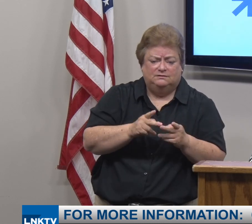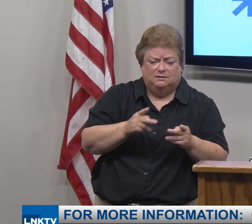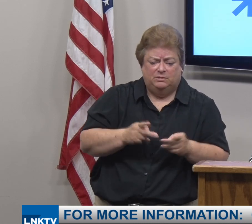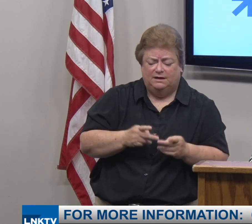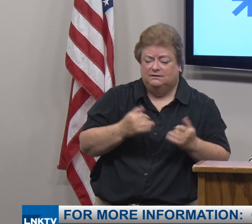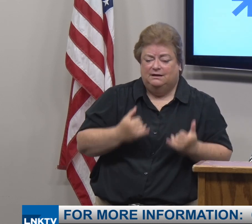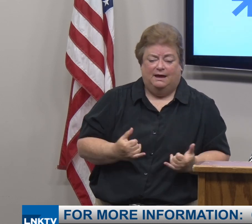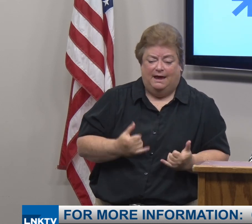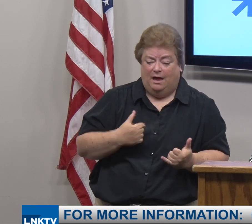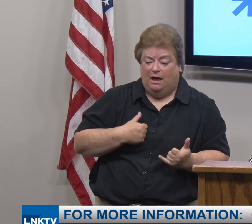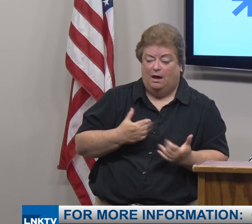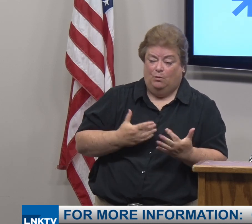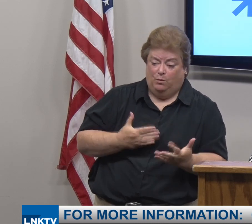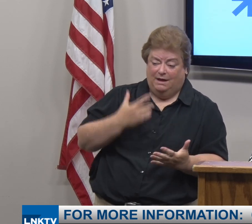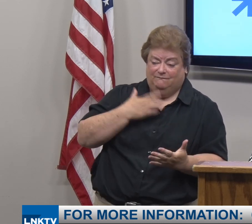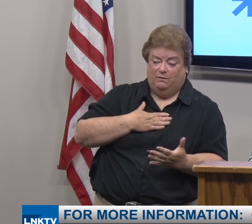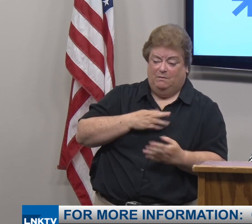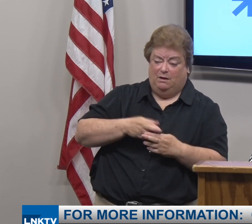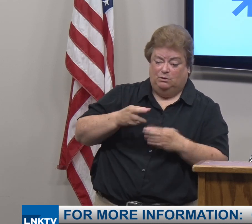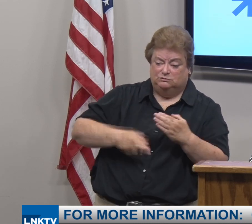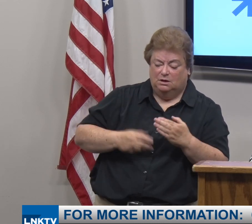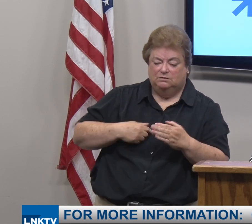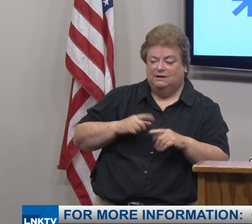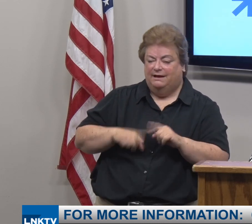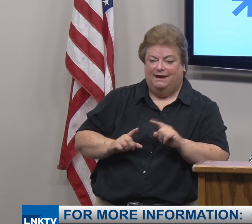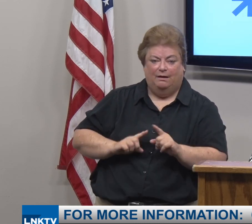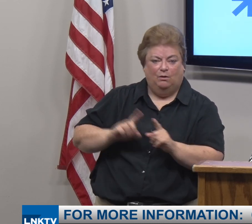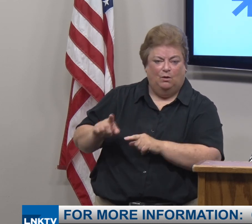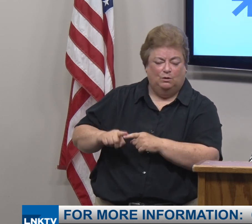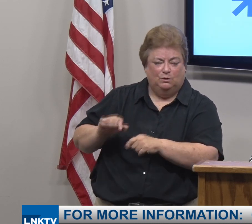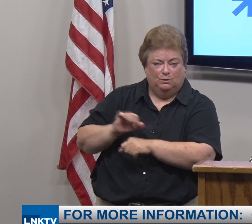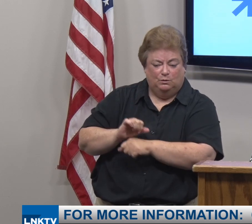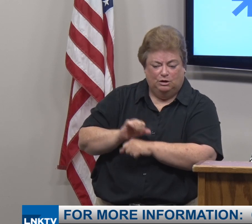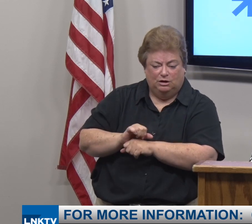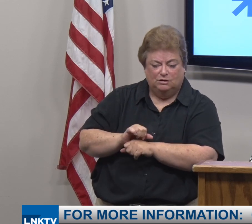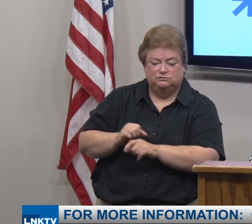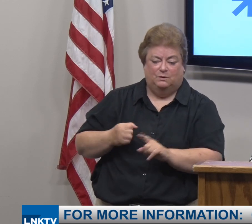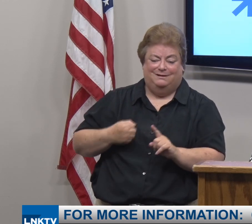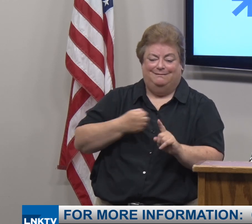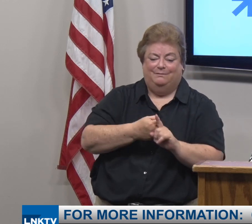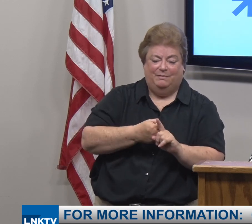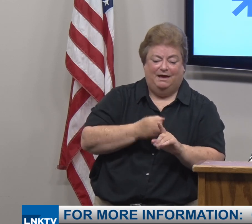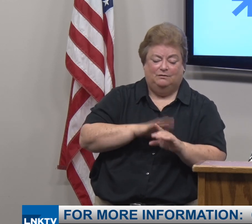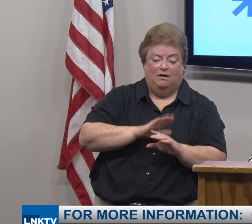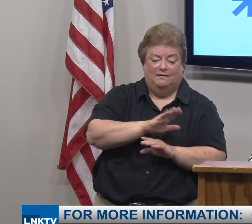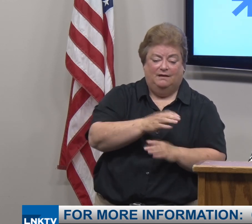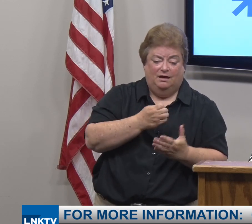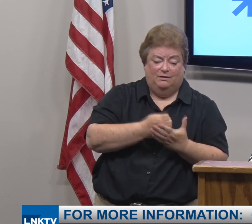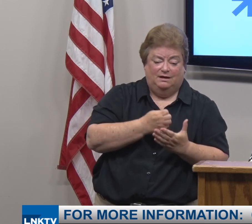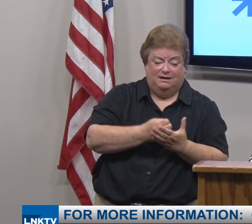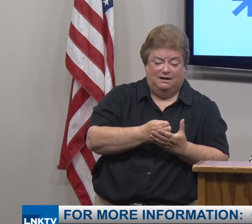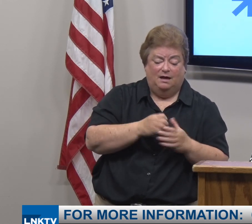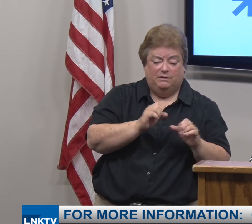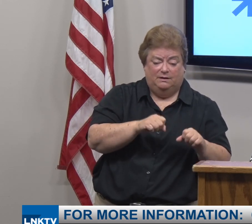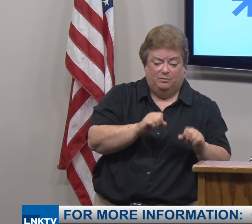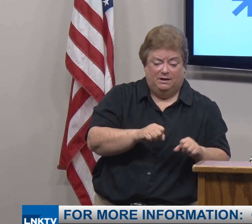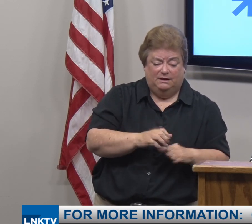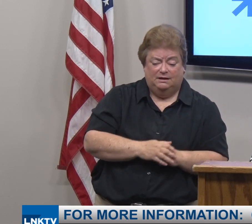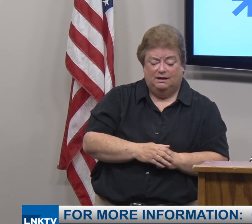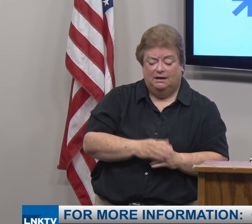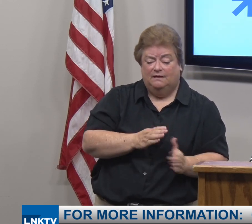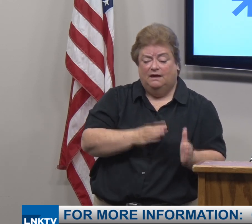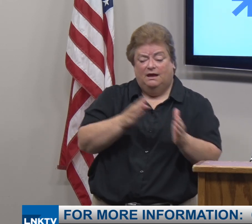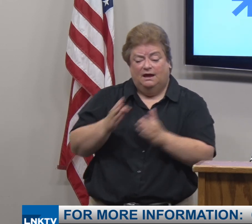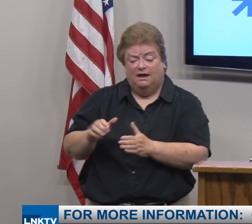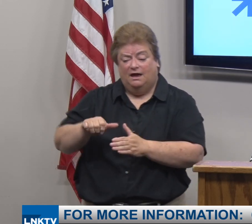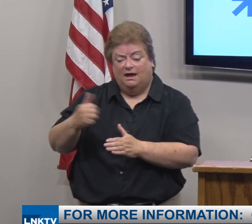to go to work. So it has an immediate impact on their economic stability. Then the other situation is when we get